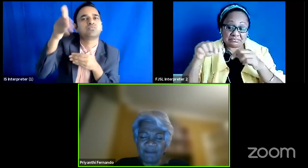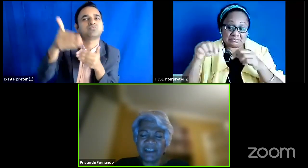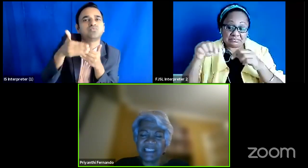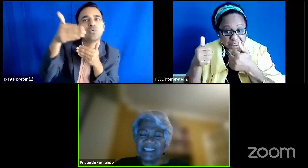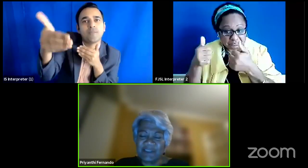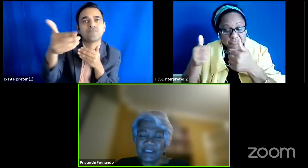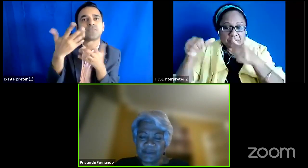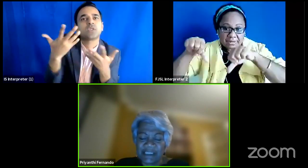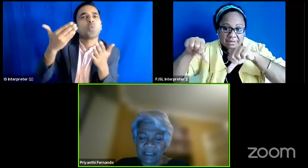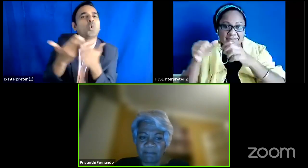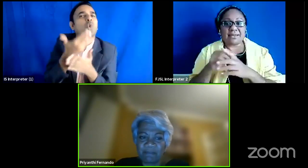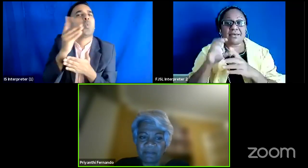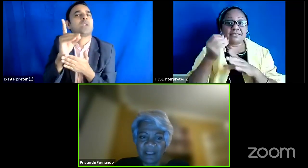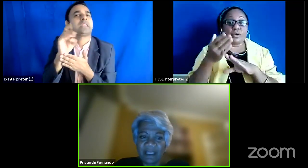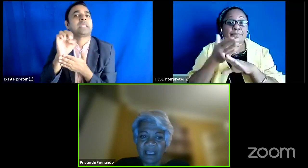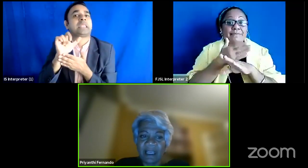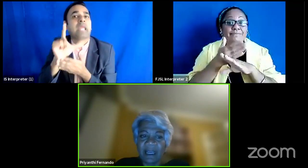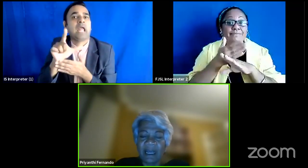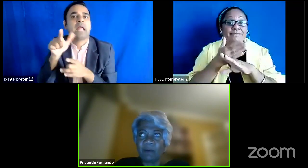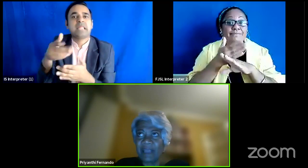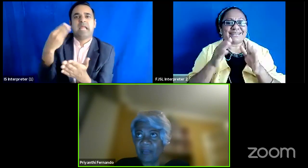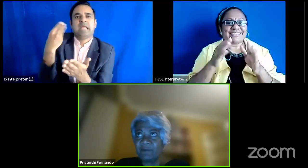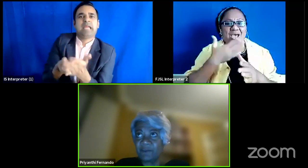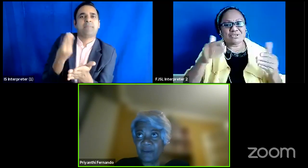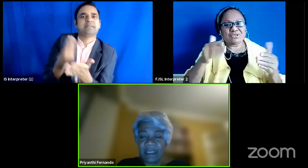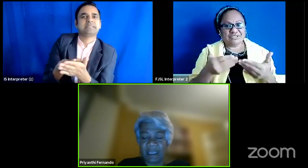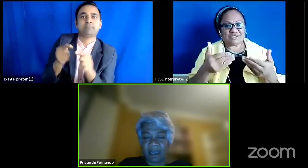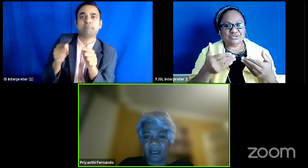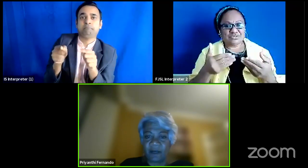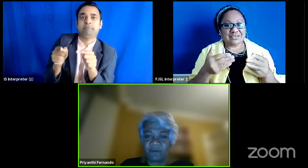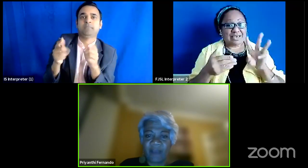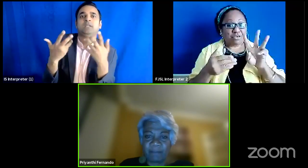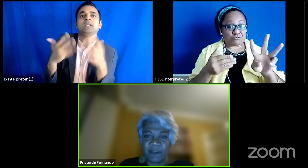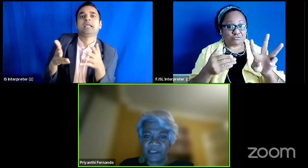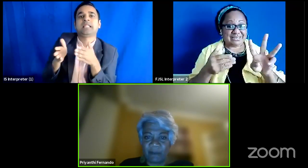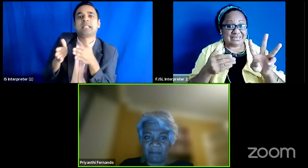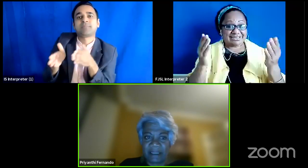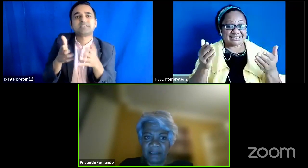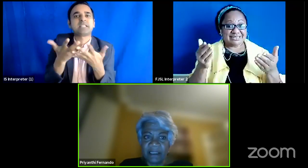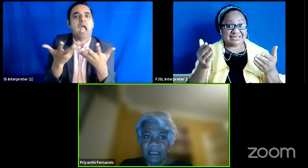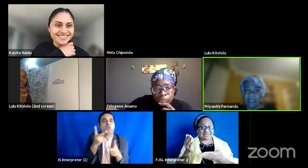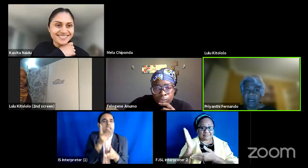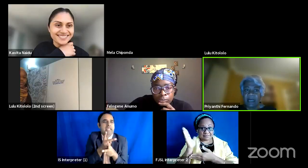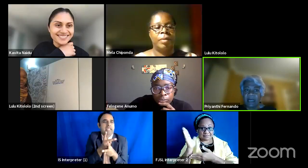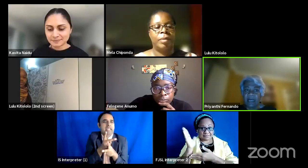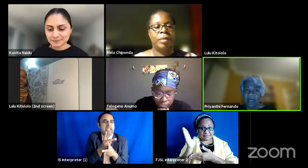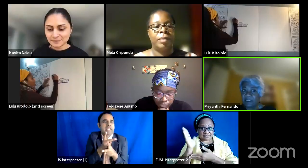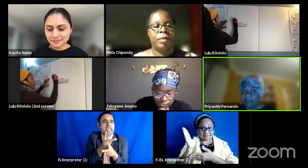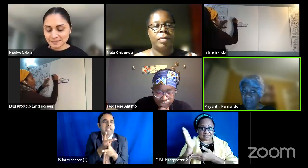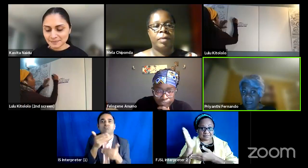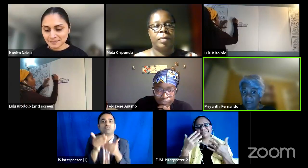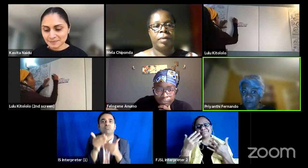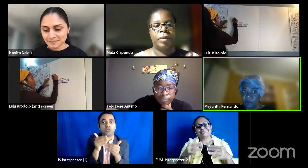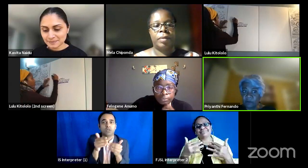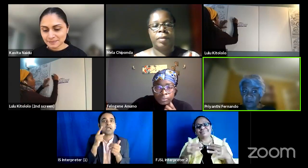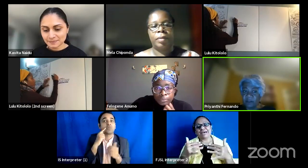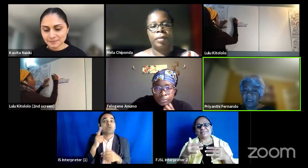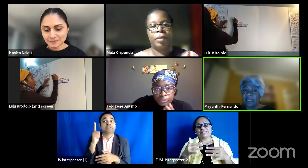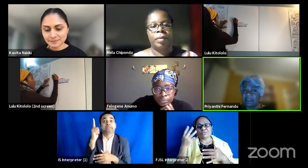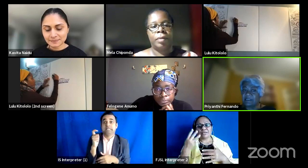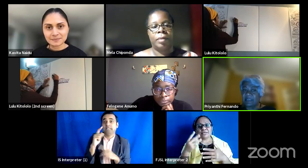start. Let me first introduce them. We have three fabulous women. Kavita